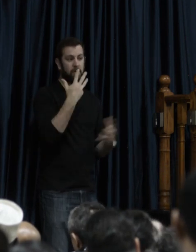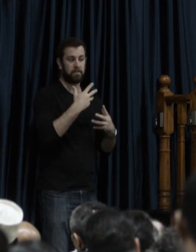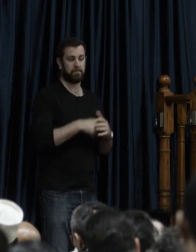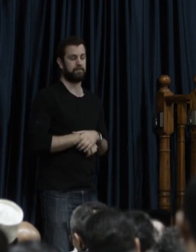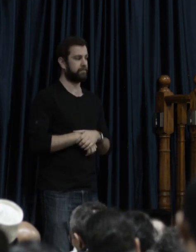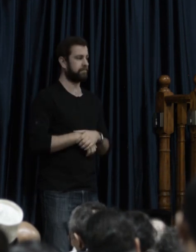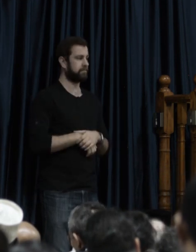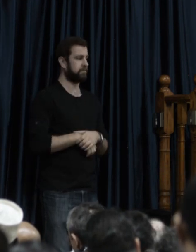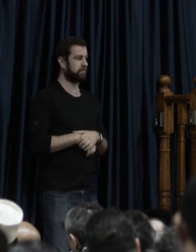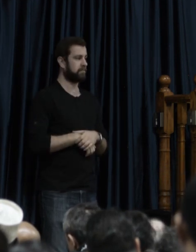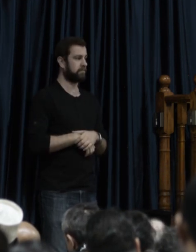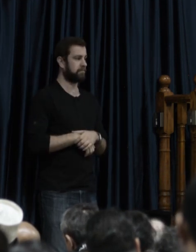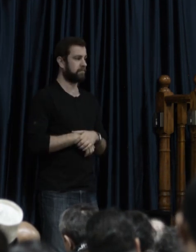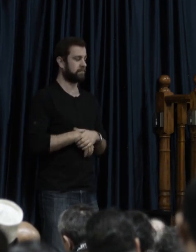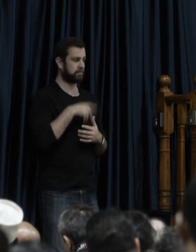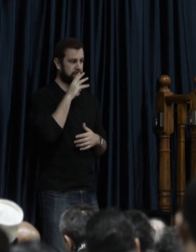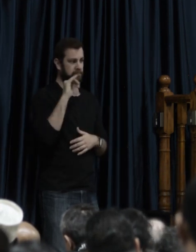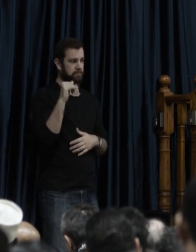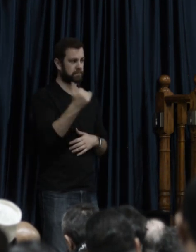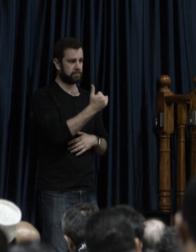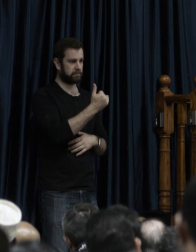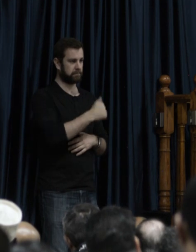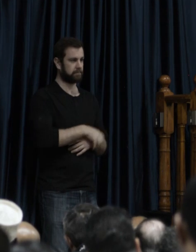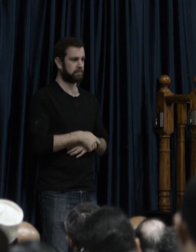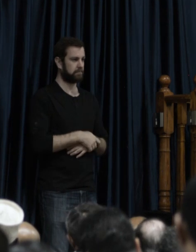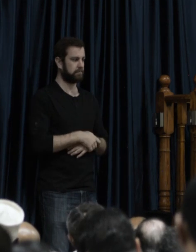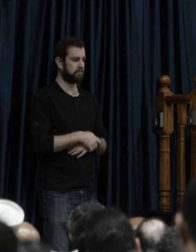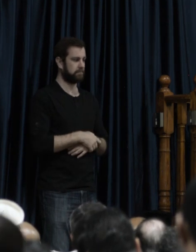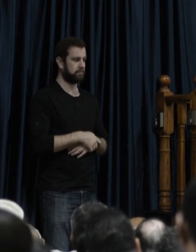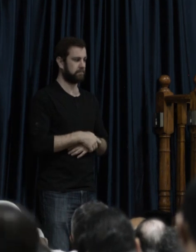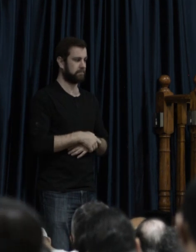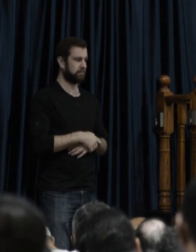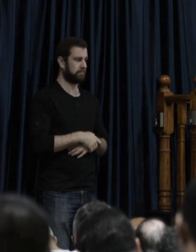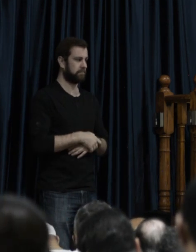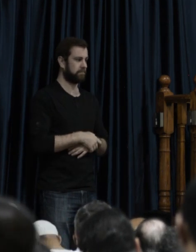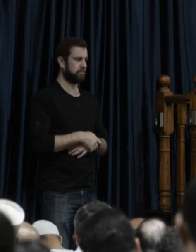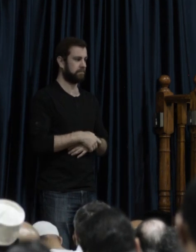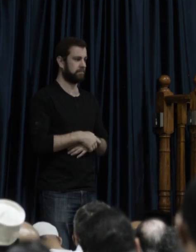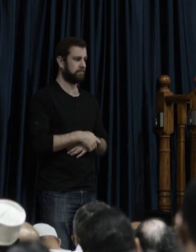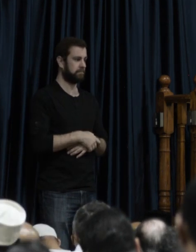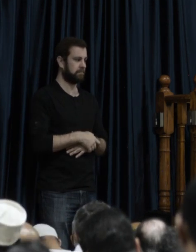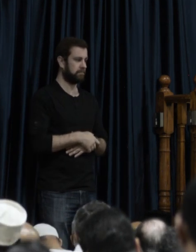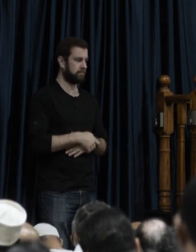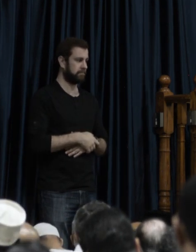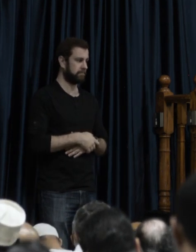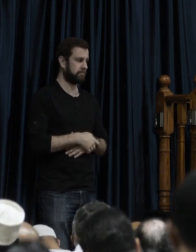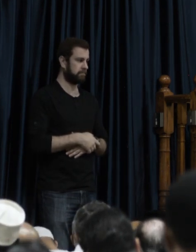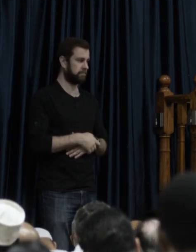bi dhimmatihi abra'tuhu lillahi shakiran minnata. A'ara mu'awwiqa mu'minin yawm al-jaza.